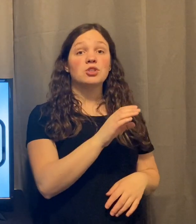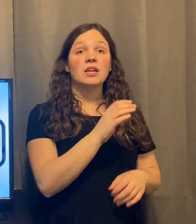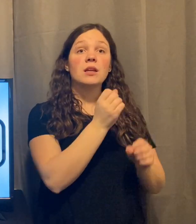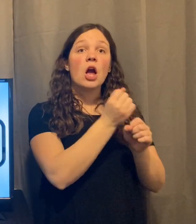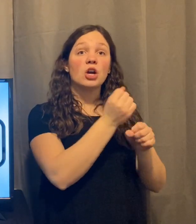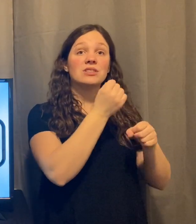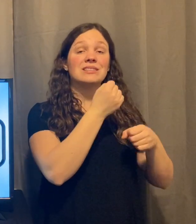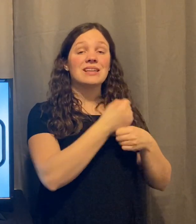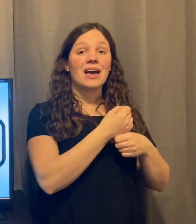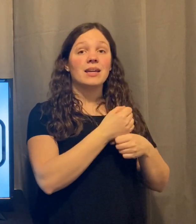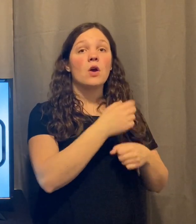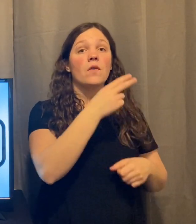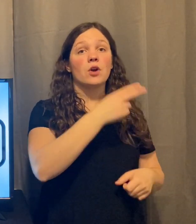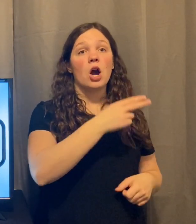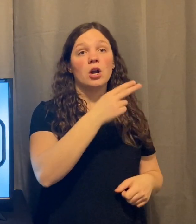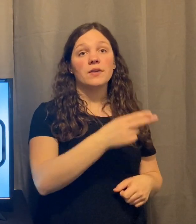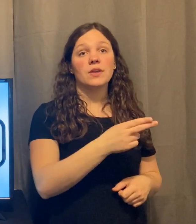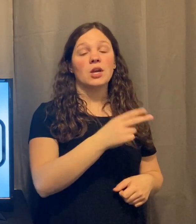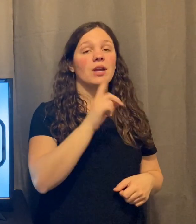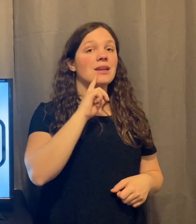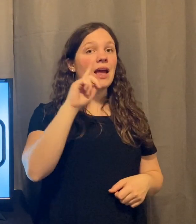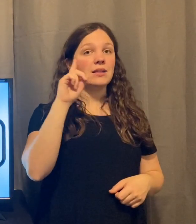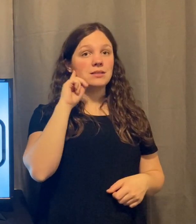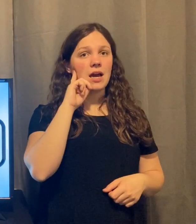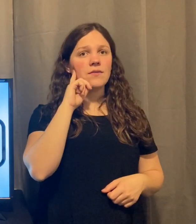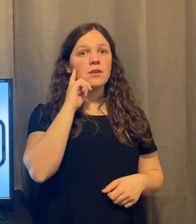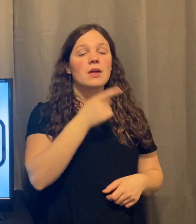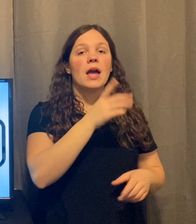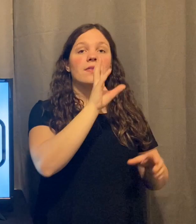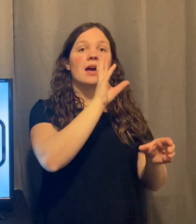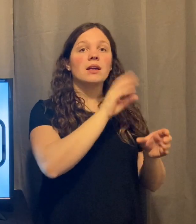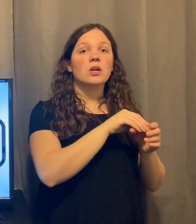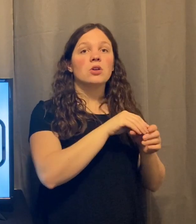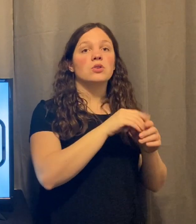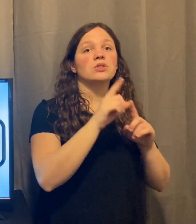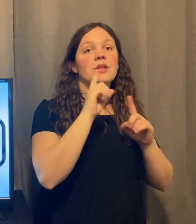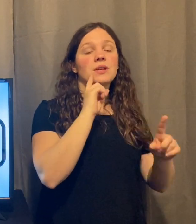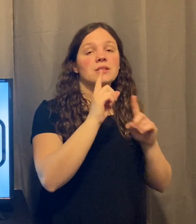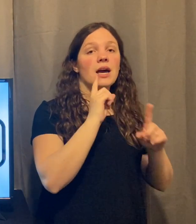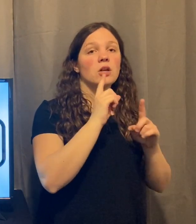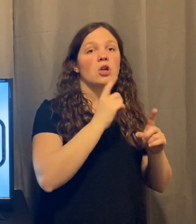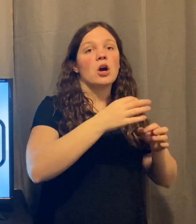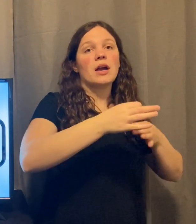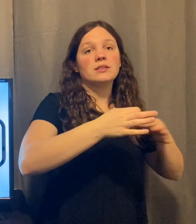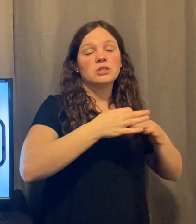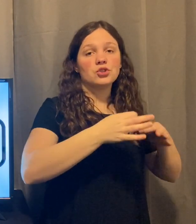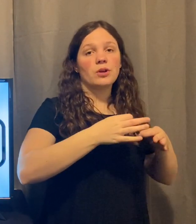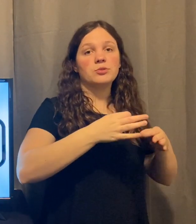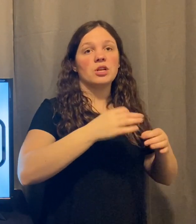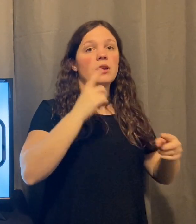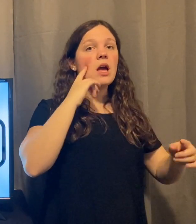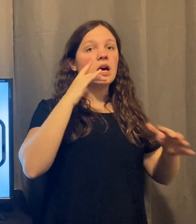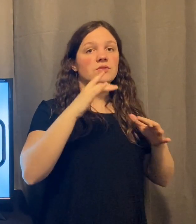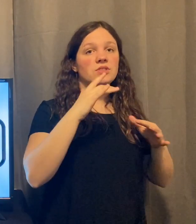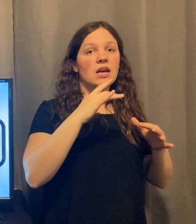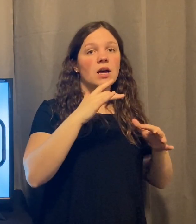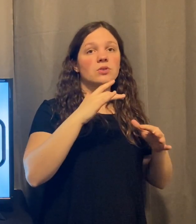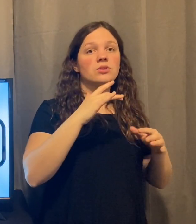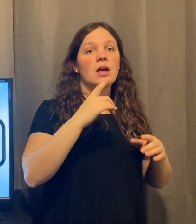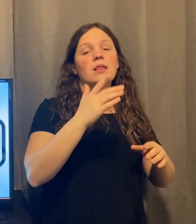captioning are designed for hard of hearing and deaf, and that includes the dialogue and description of sound like